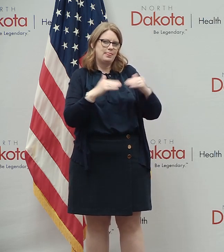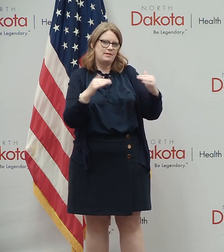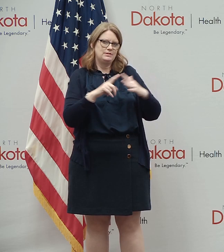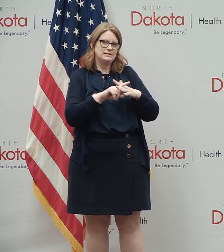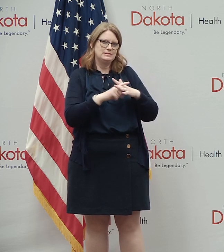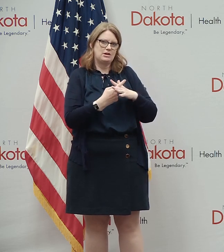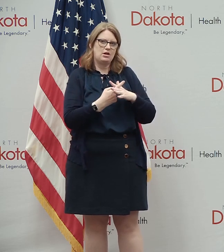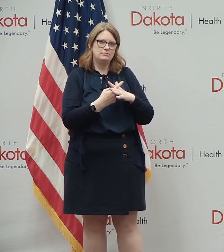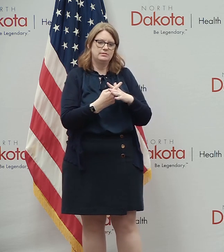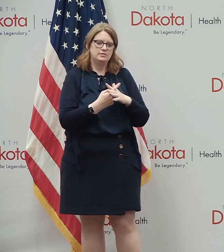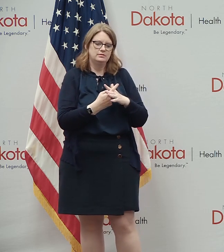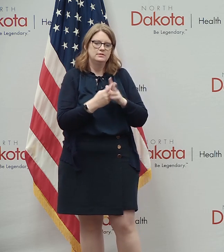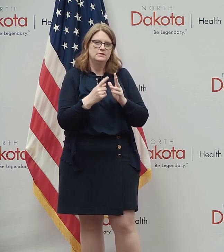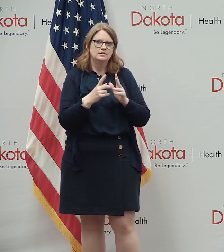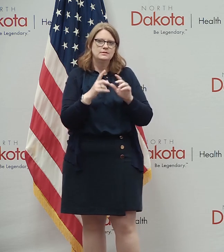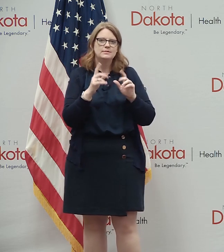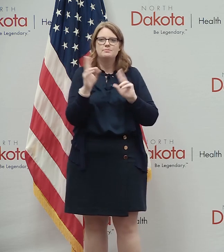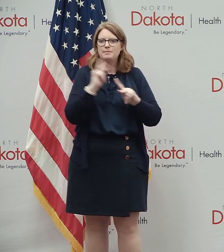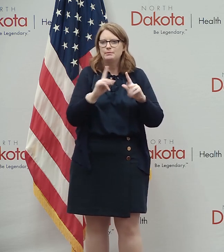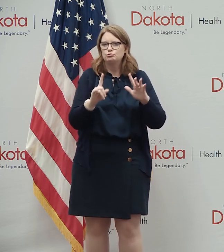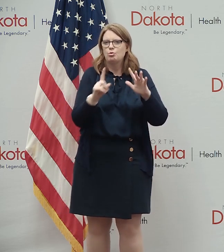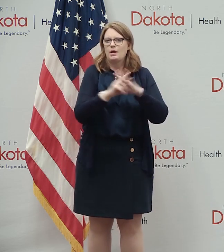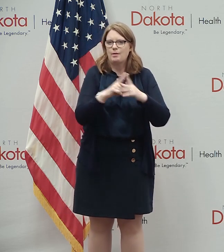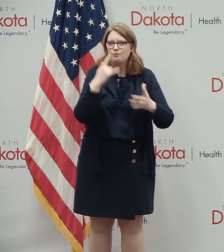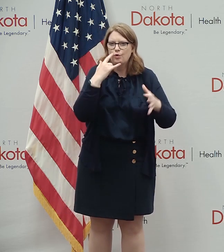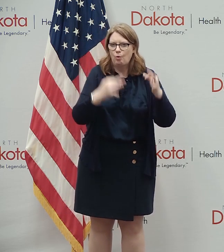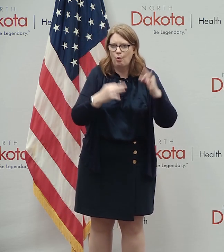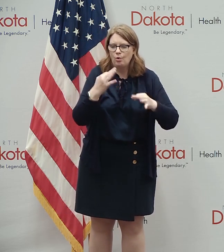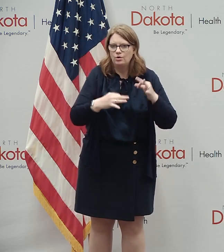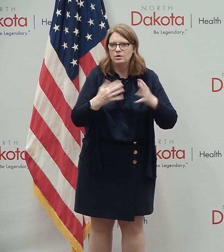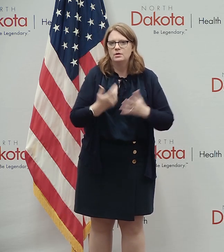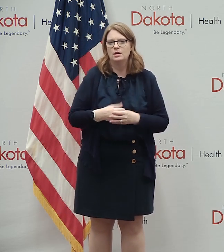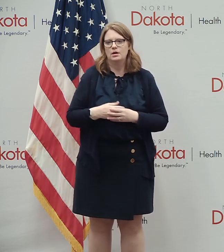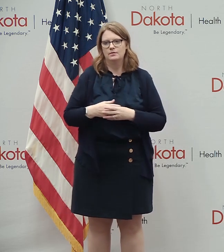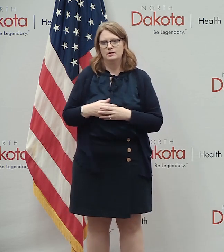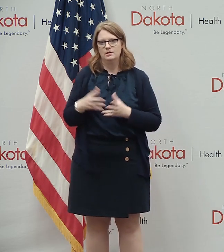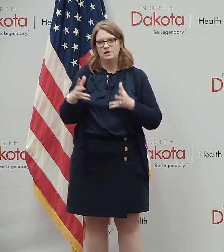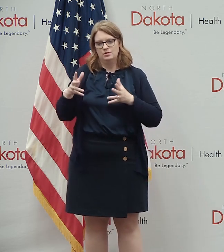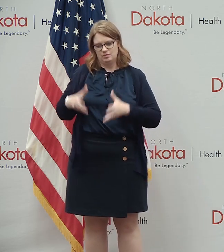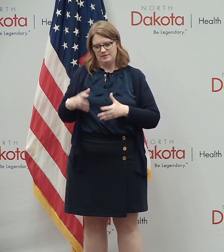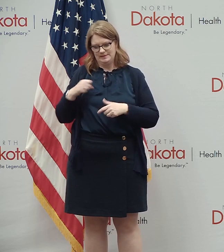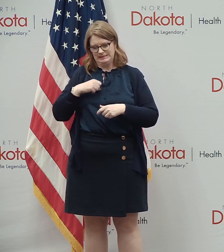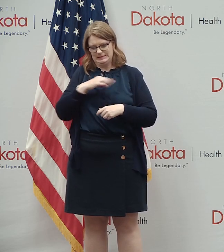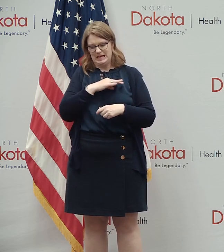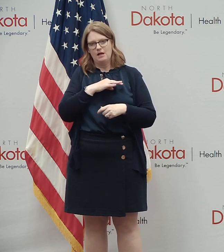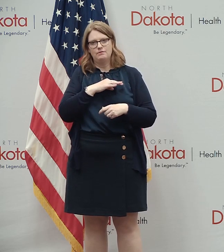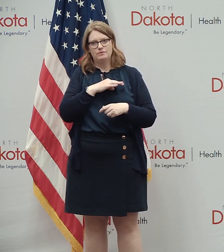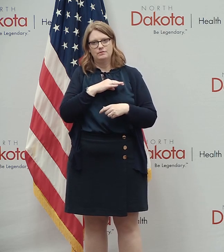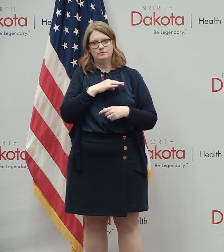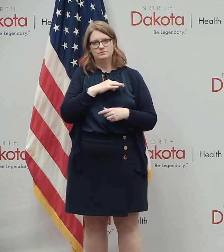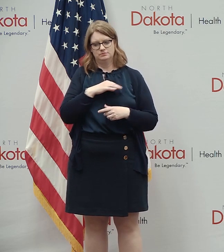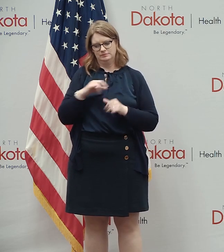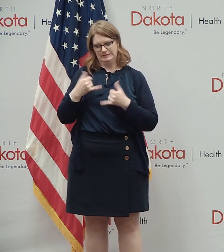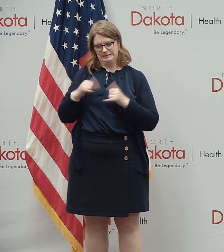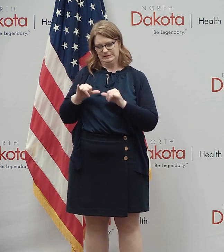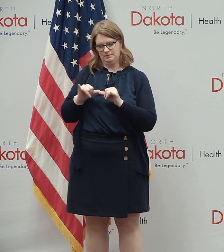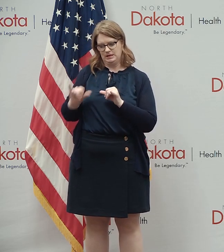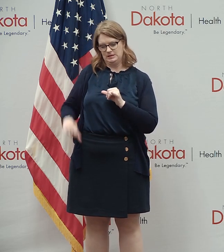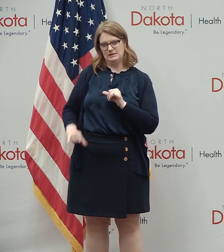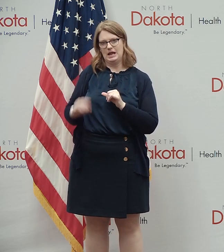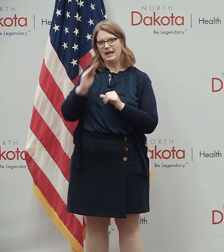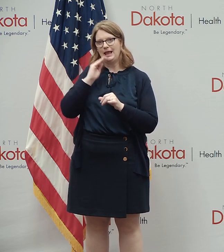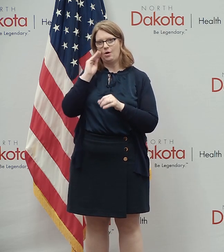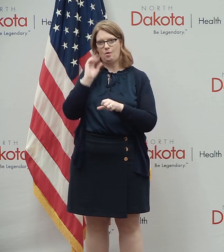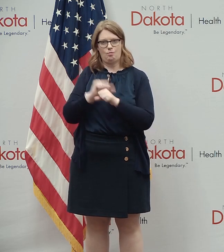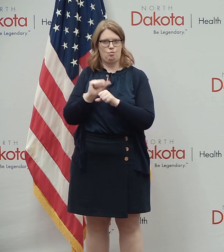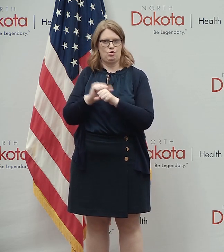those in-person proceedings. The remainder of our staff folks will be at home working as